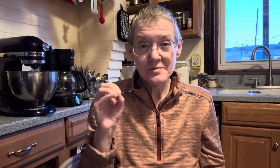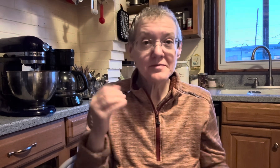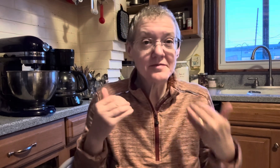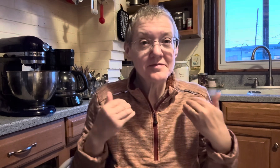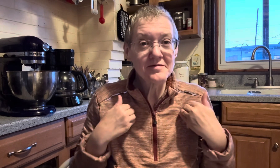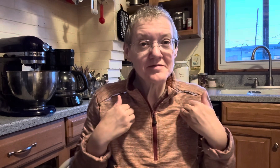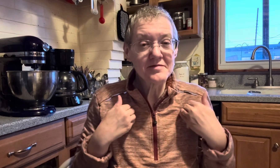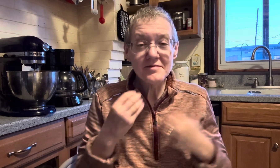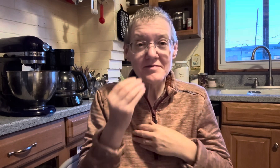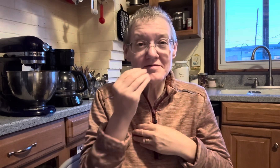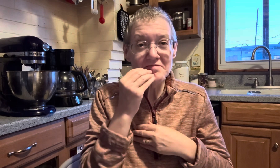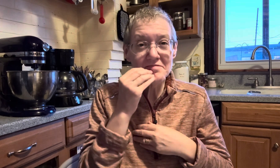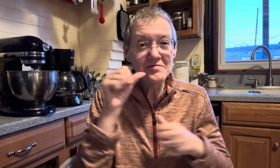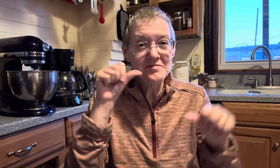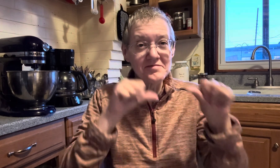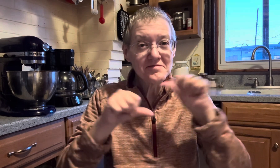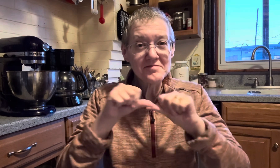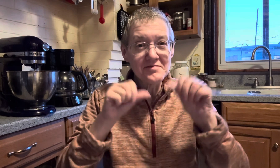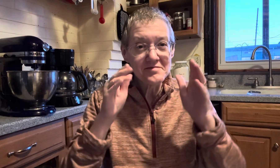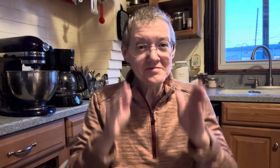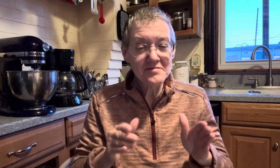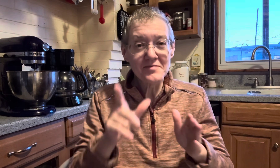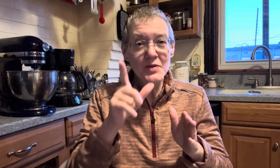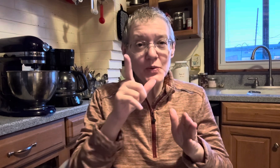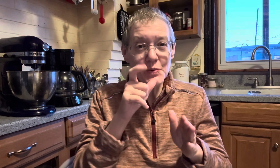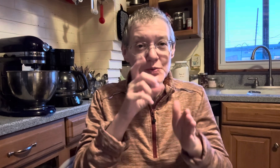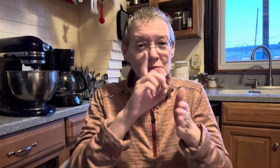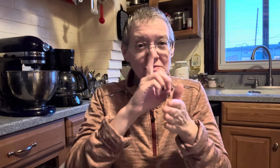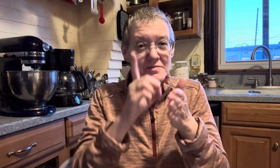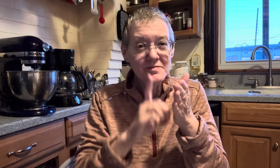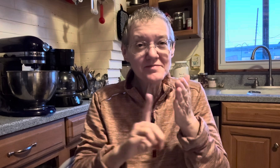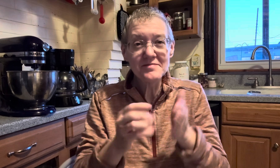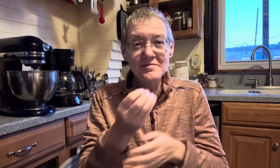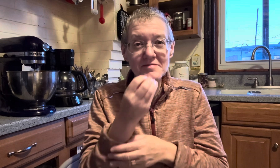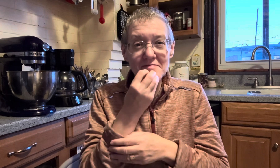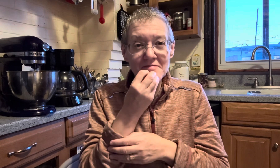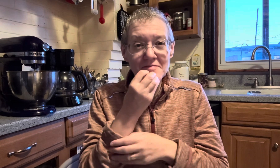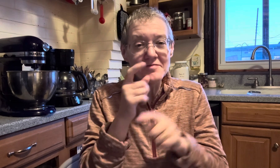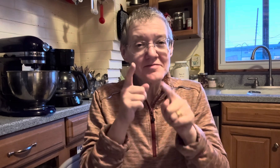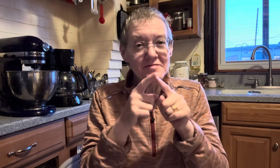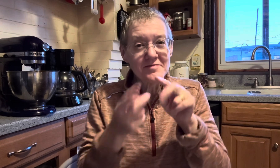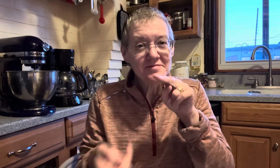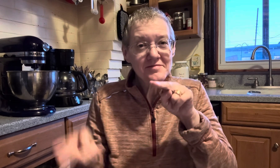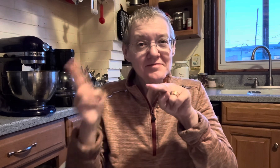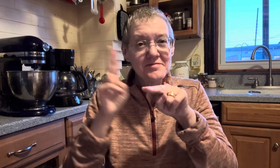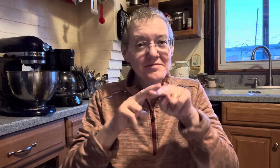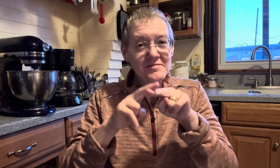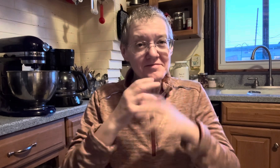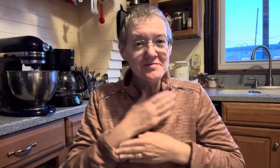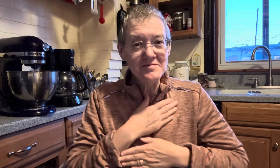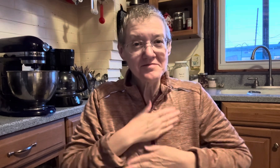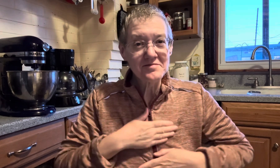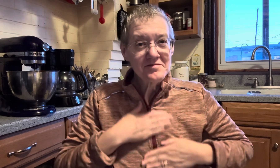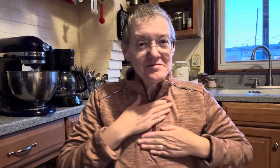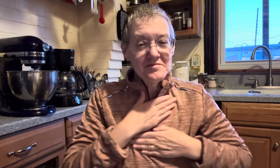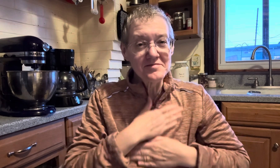food companies, they actually have food scientists who design recipes to increase our